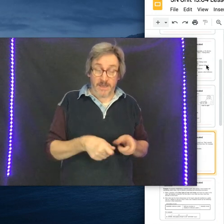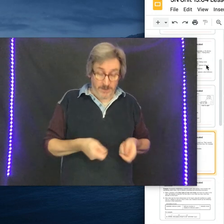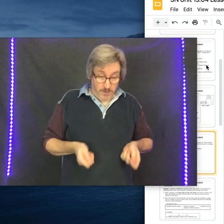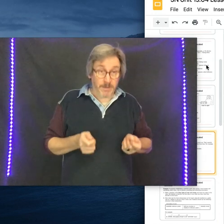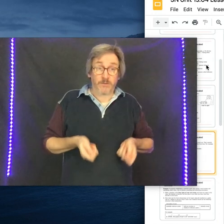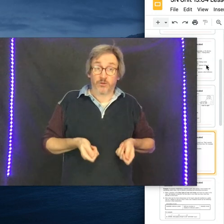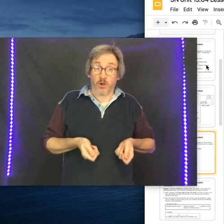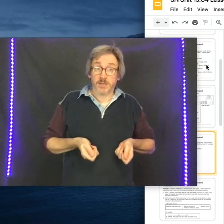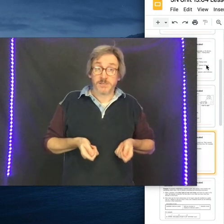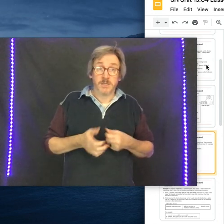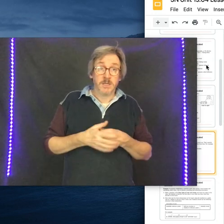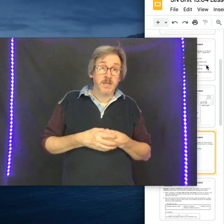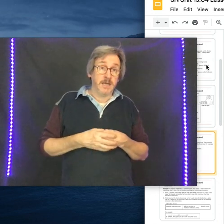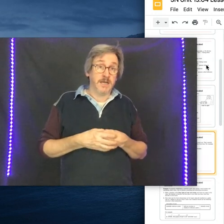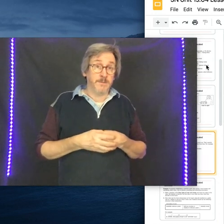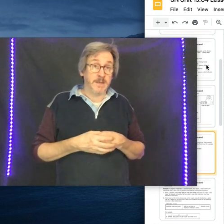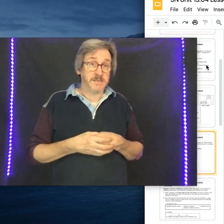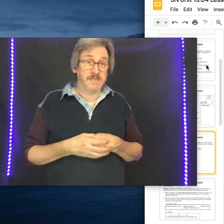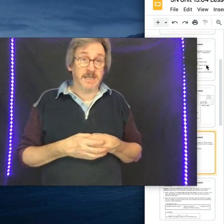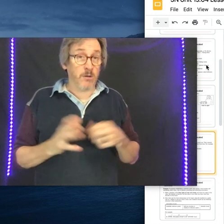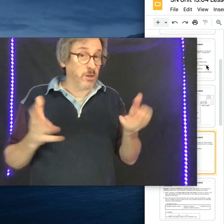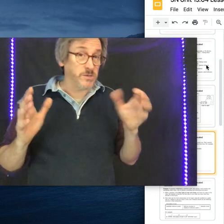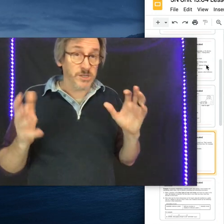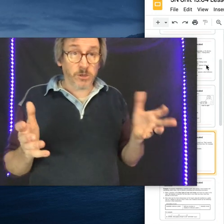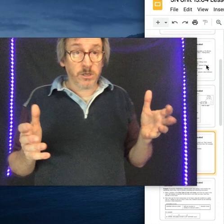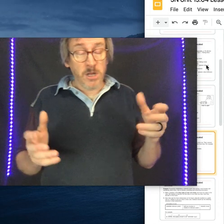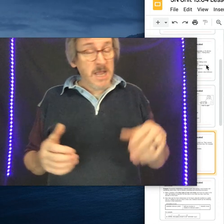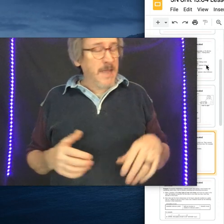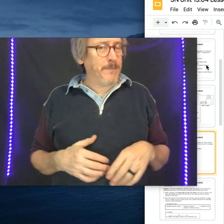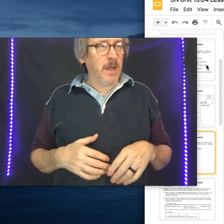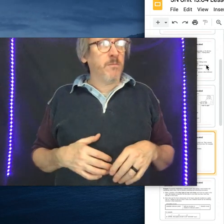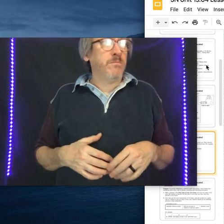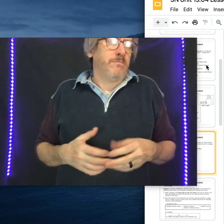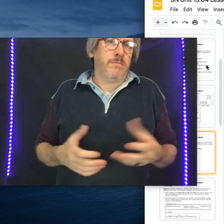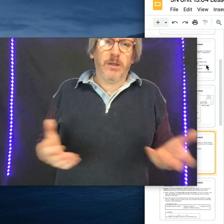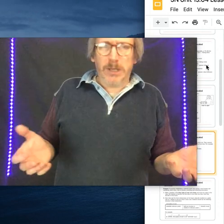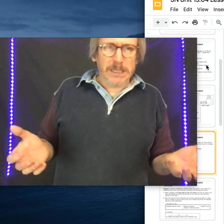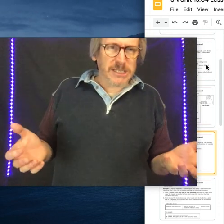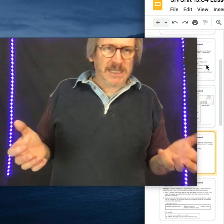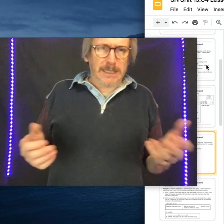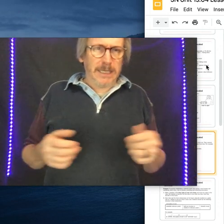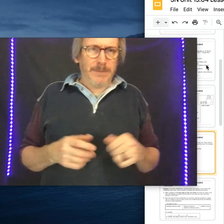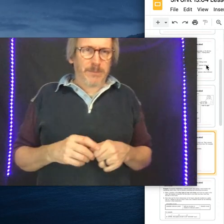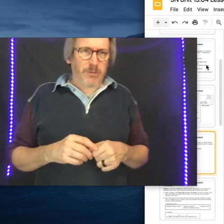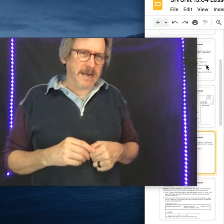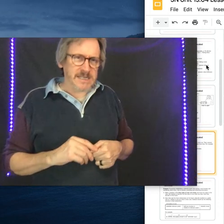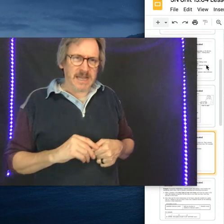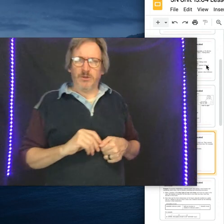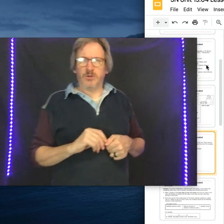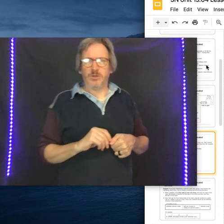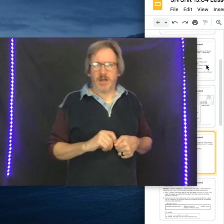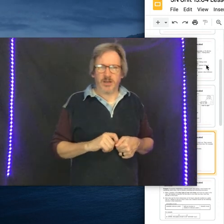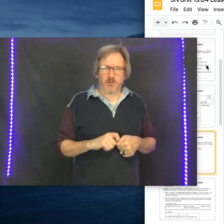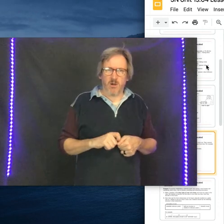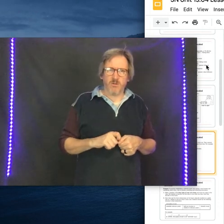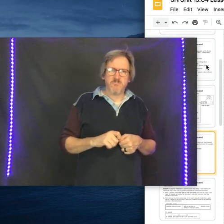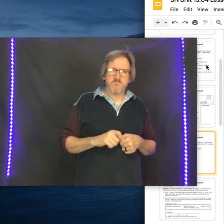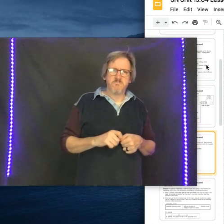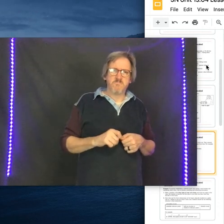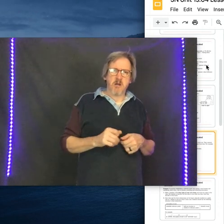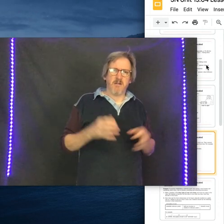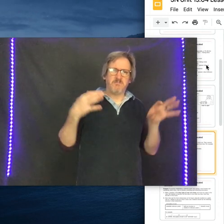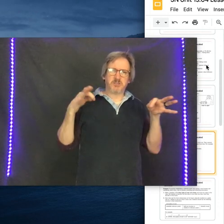it and compare the drawings and see how close you were. It really just takes a little bit of practice, and if you do it on your